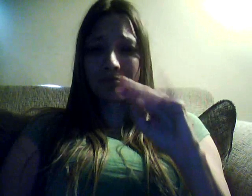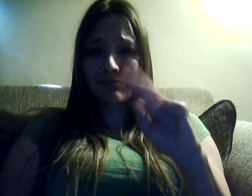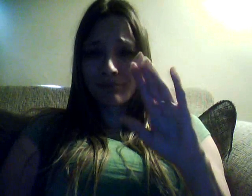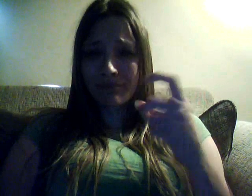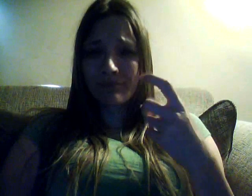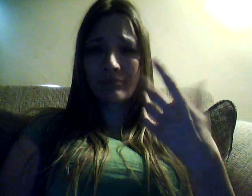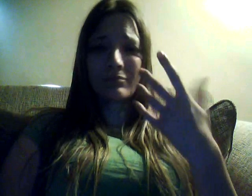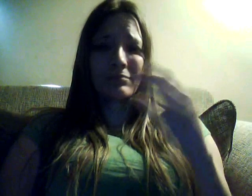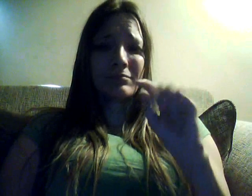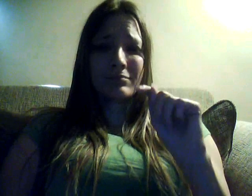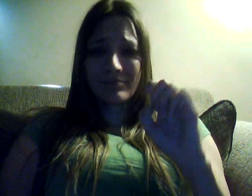Well, that's how old I am.